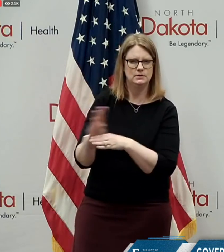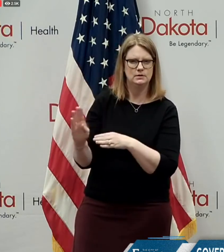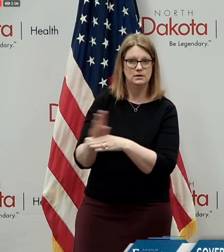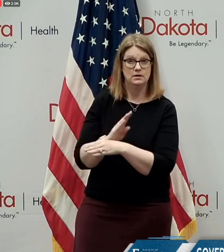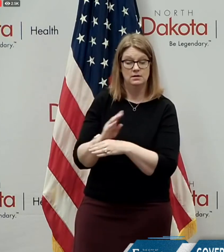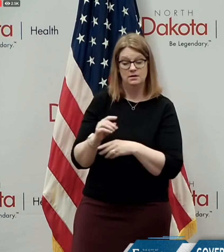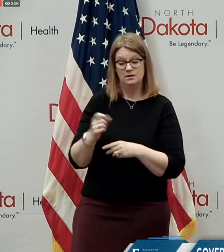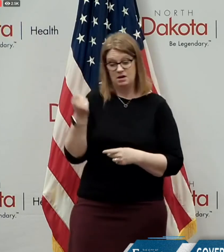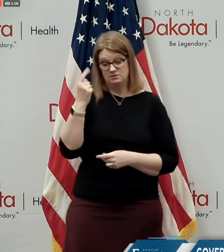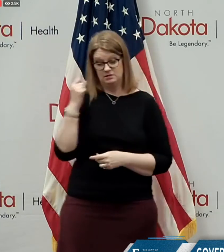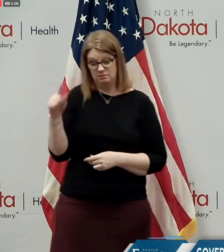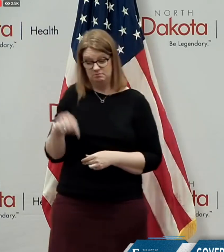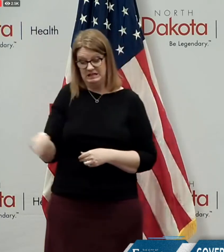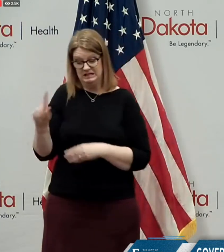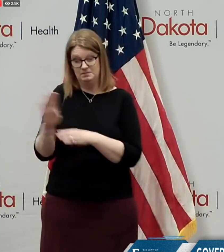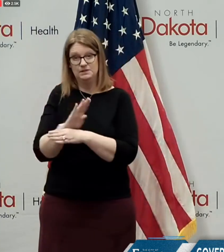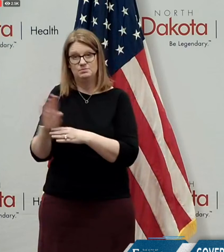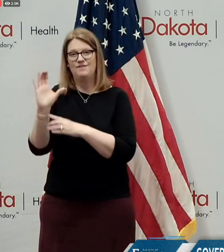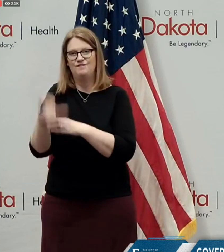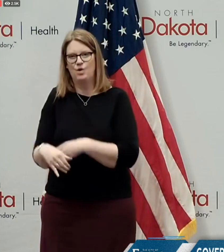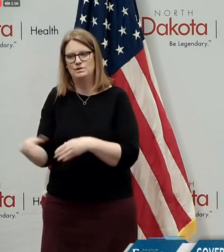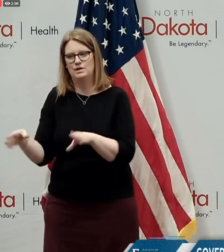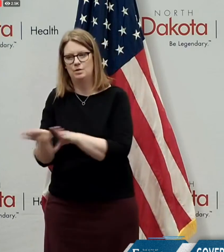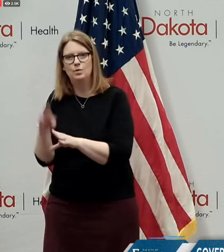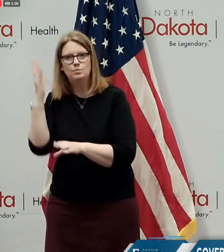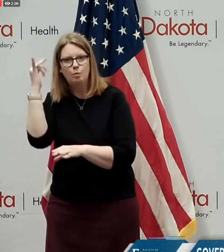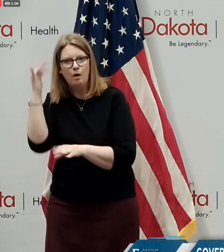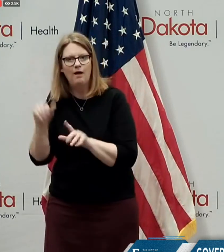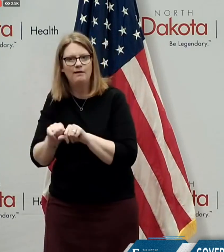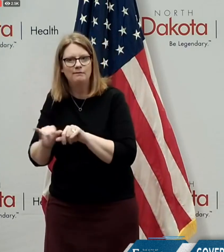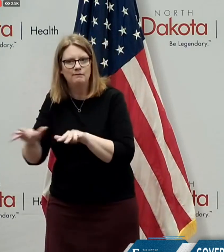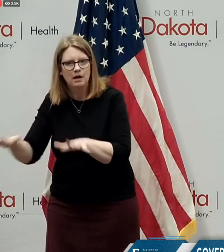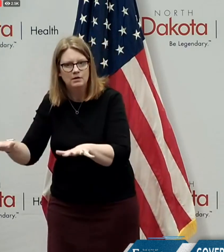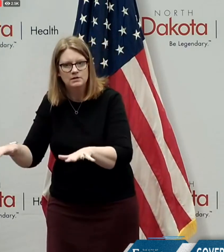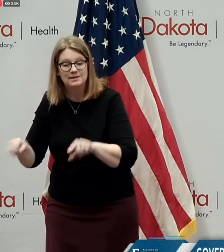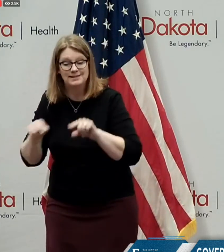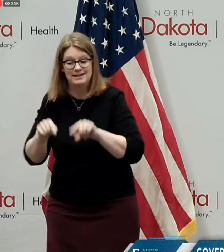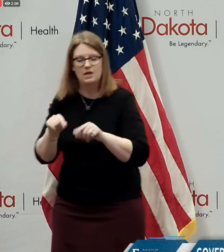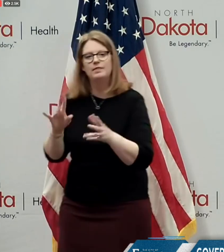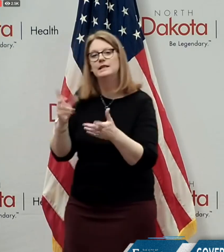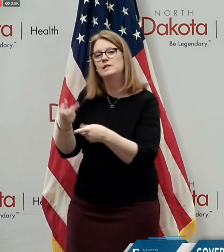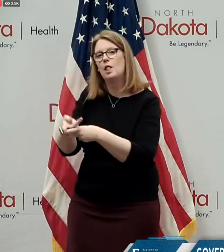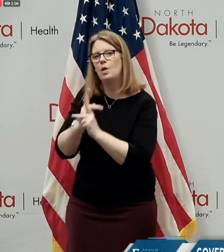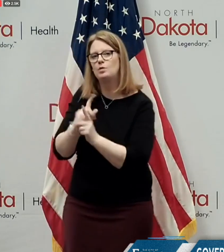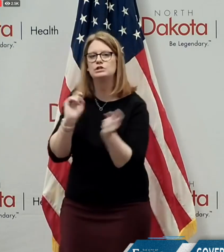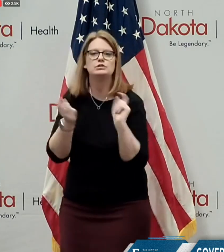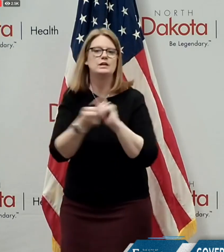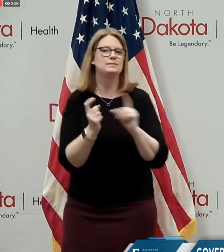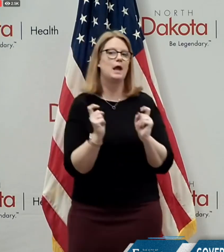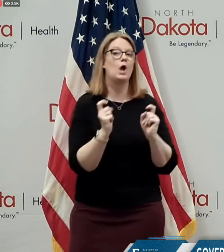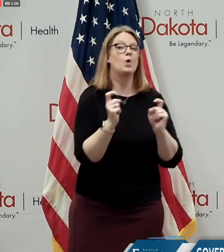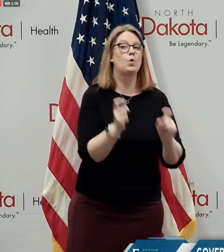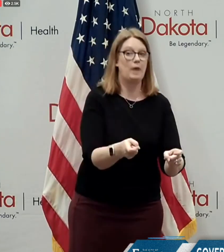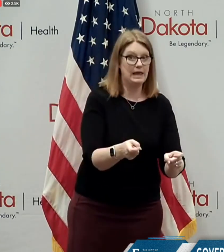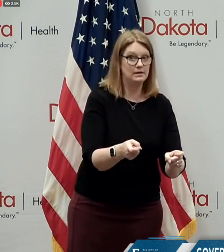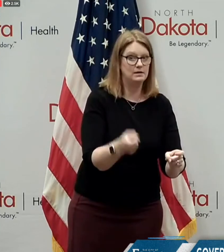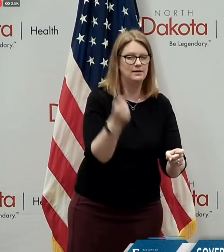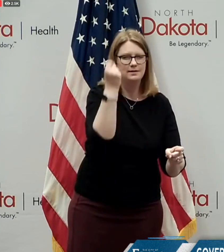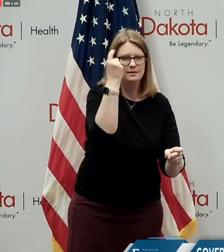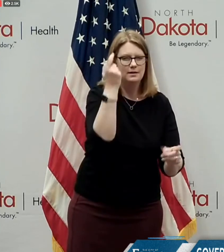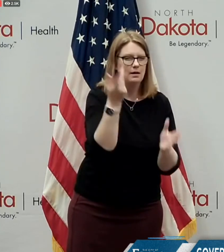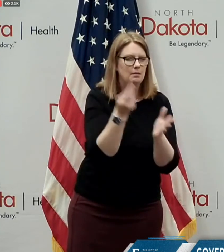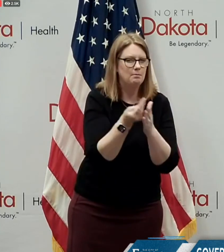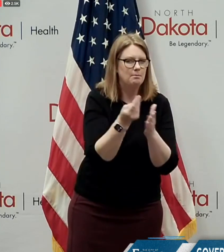due to the virus, and these loans became grants. Up to 75% of it became a grant if the money was